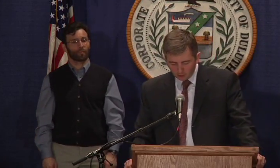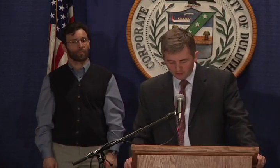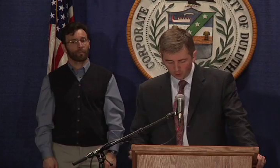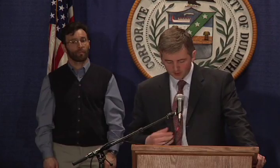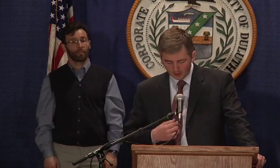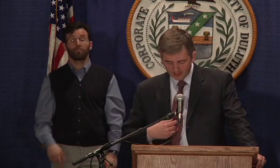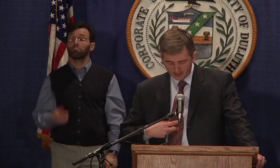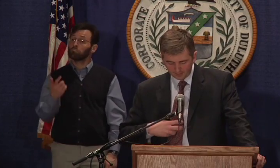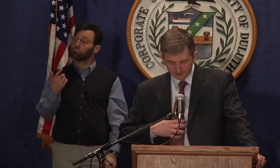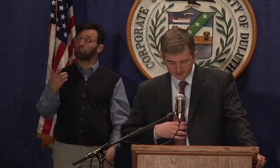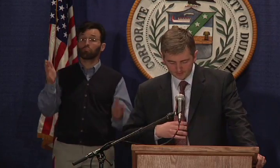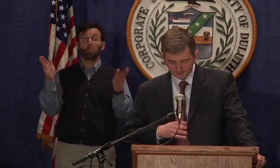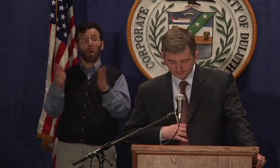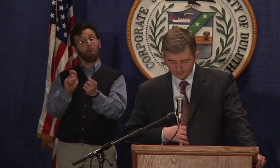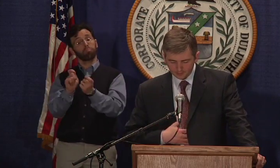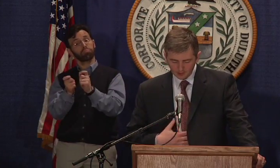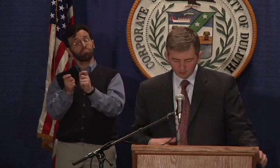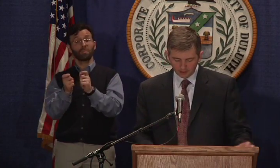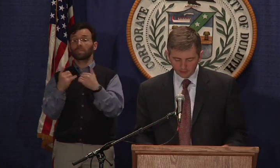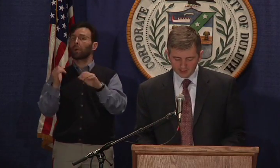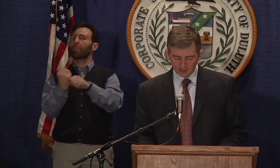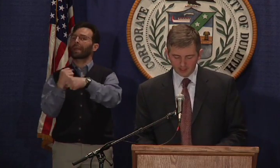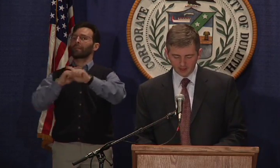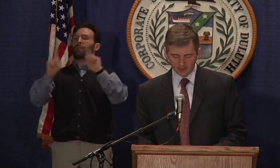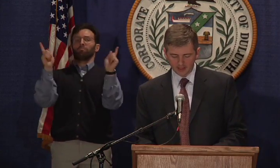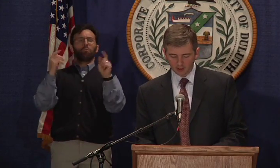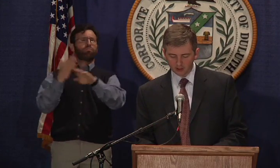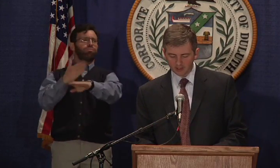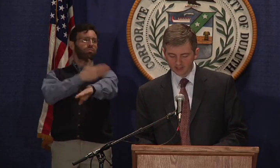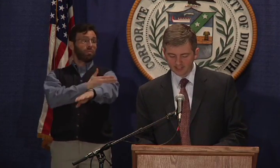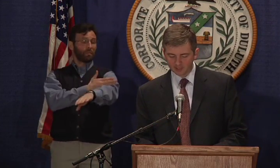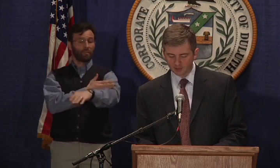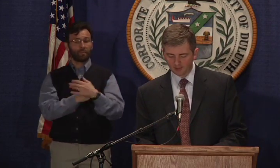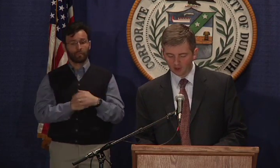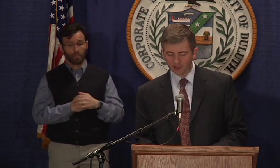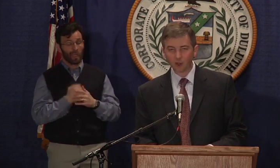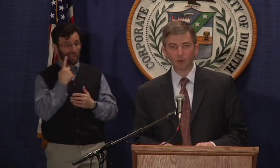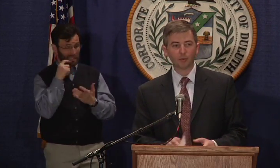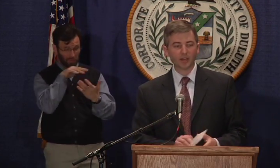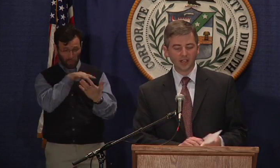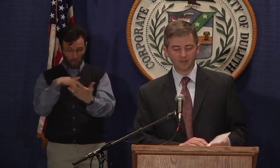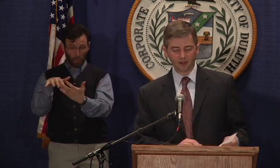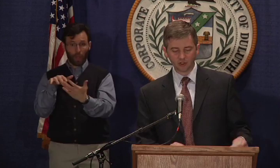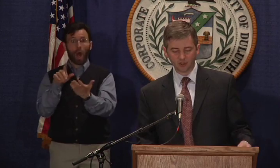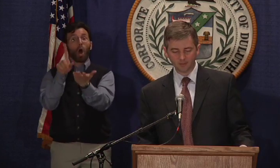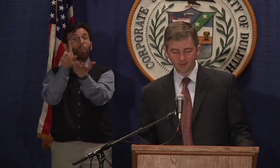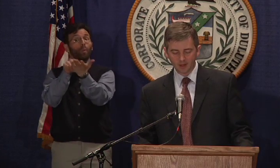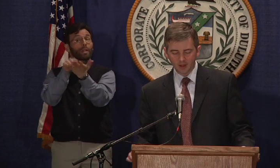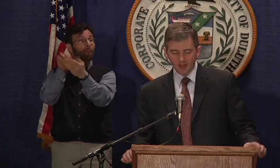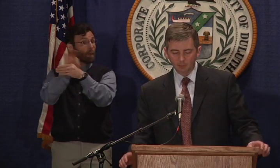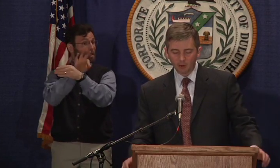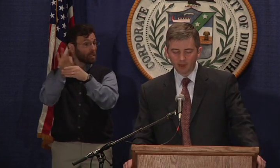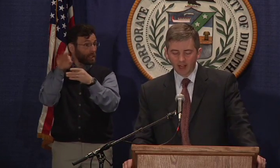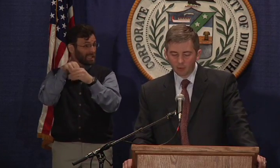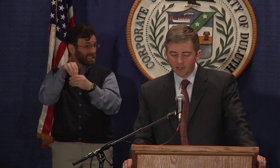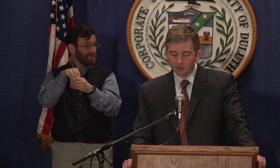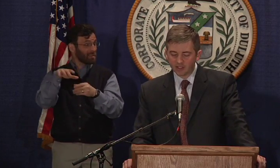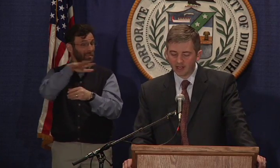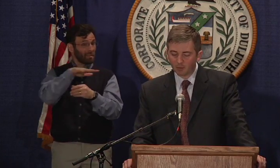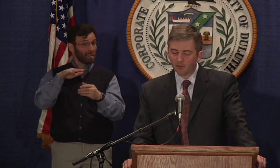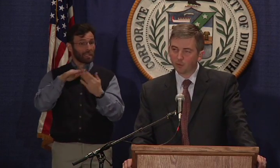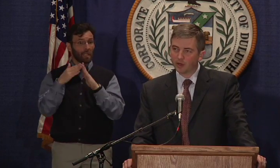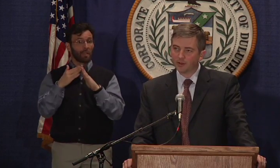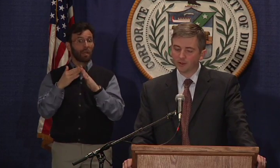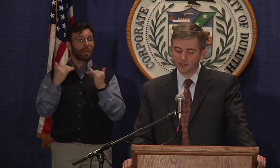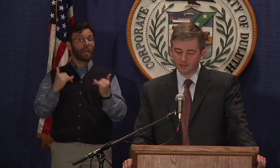Even small reforms make a difference. We have recently concluded an assessment of our internal printing function, and we will now reduce